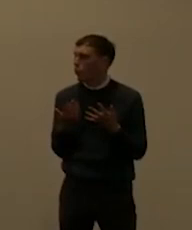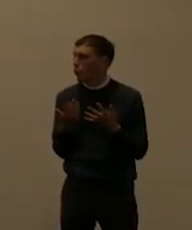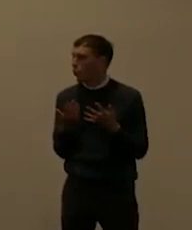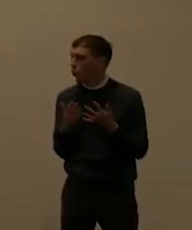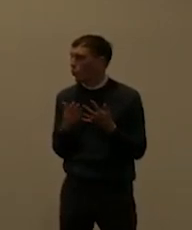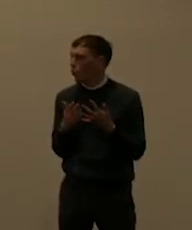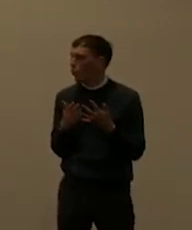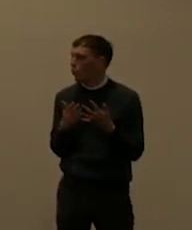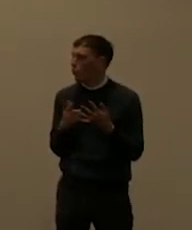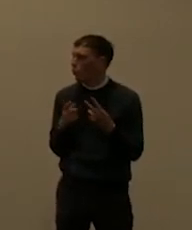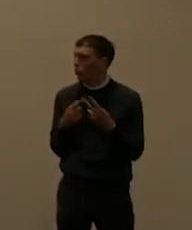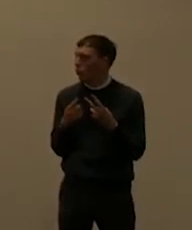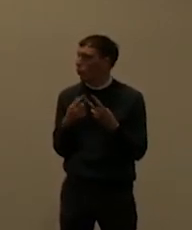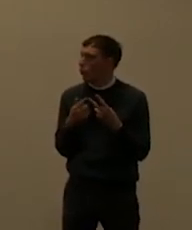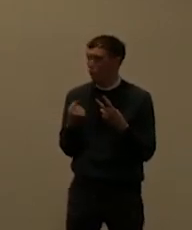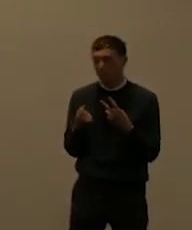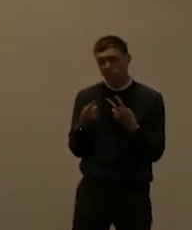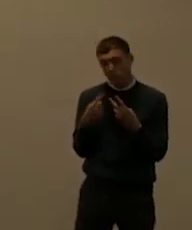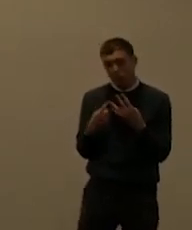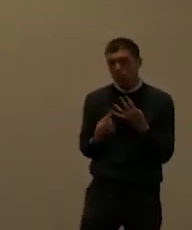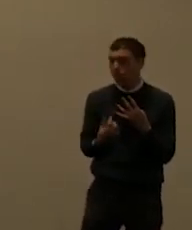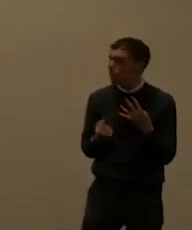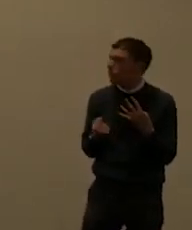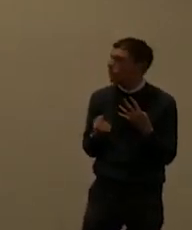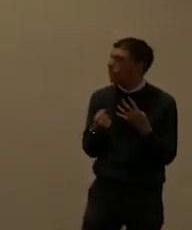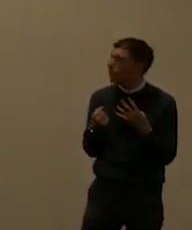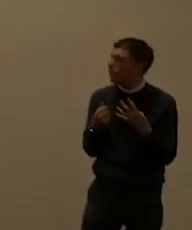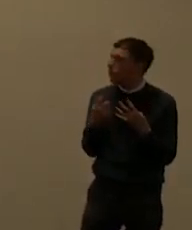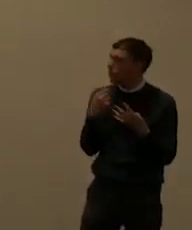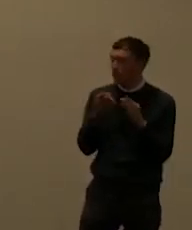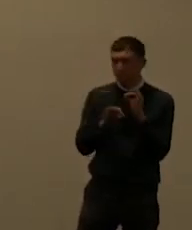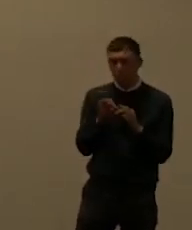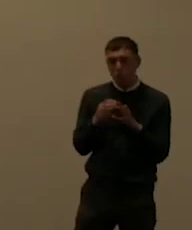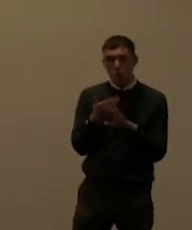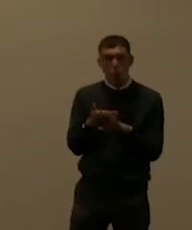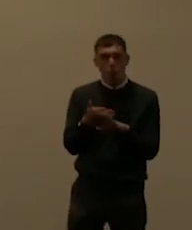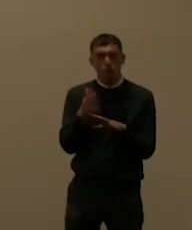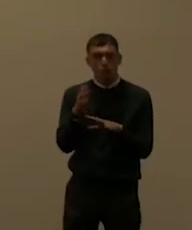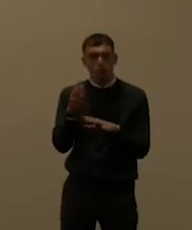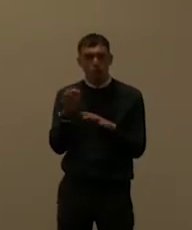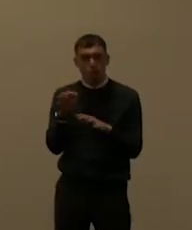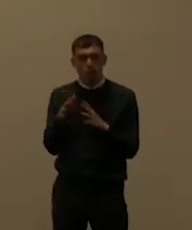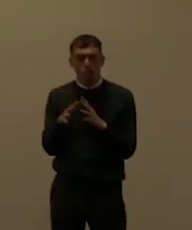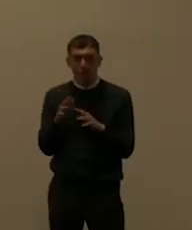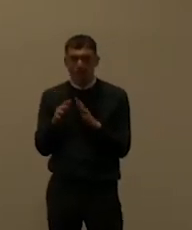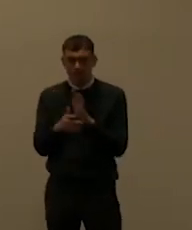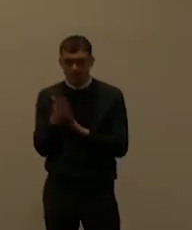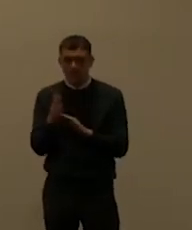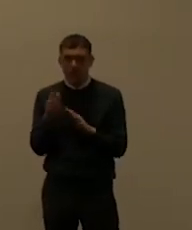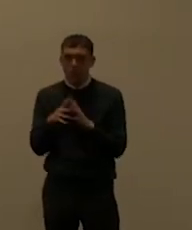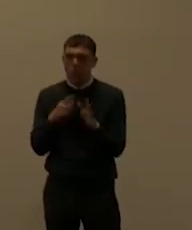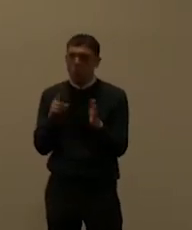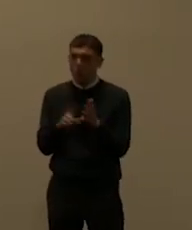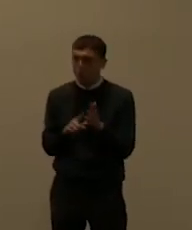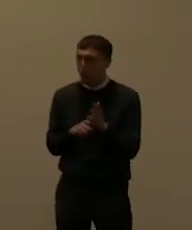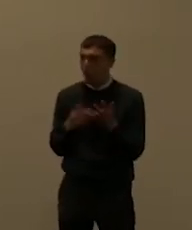Fortinet, and as well, and so on, you can also configure your firewall on-premise in one step. The limits